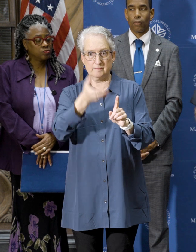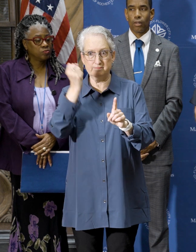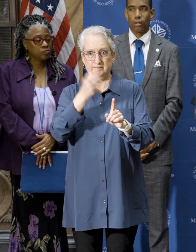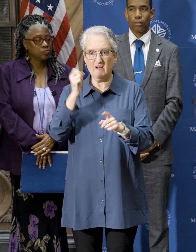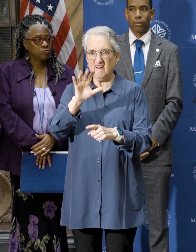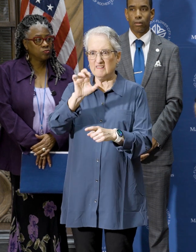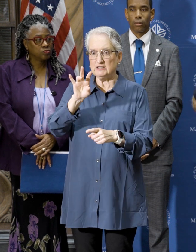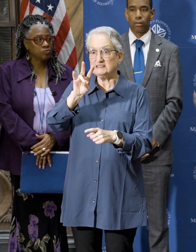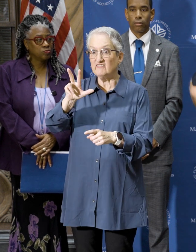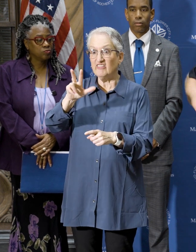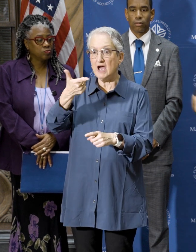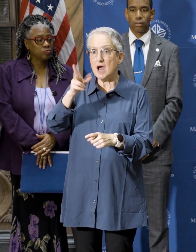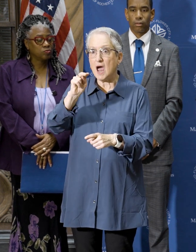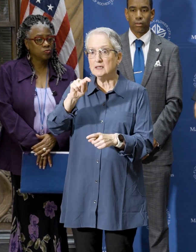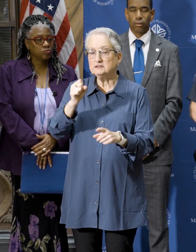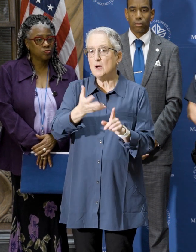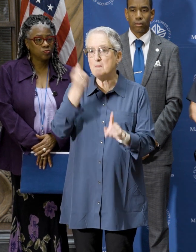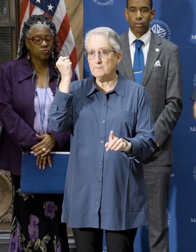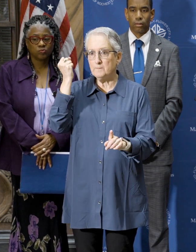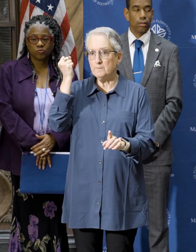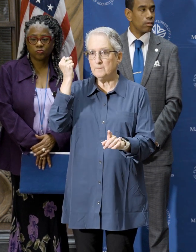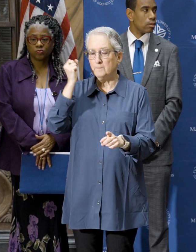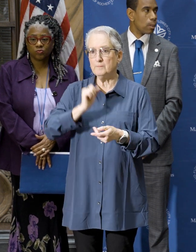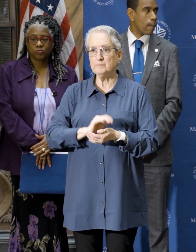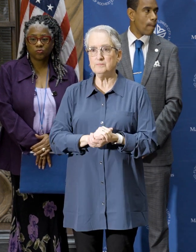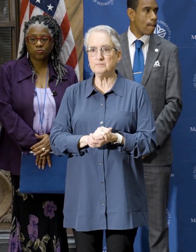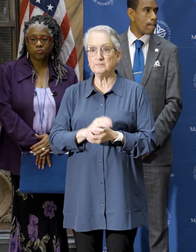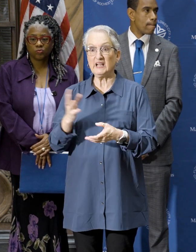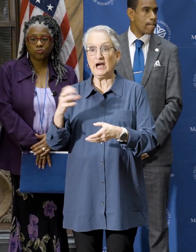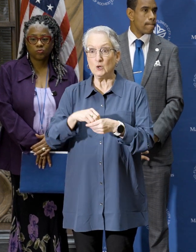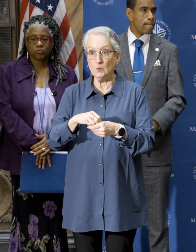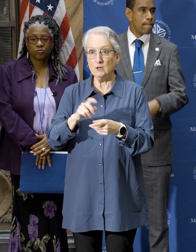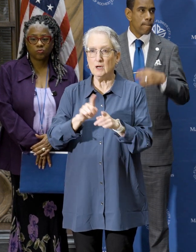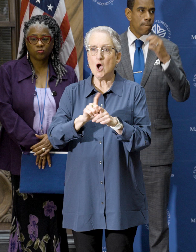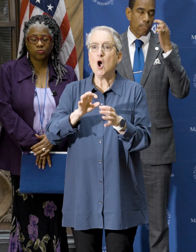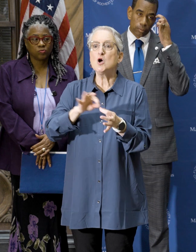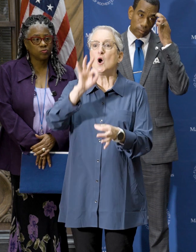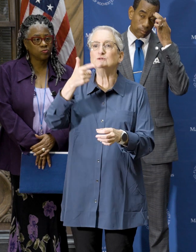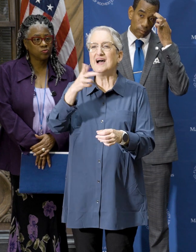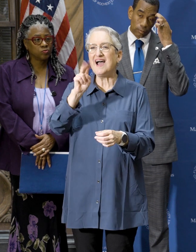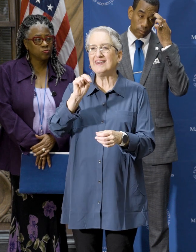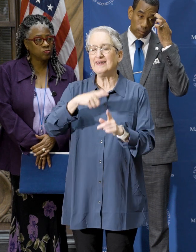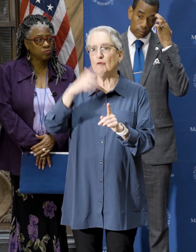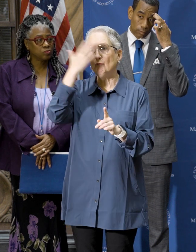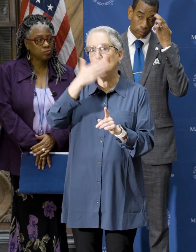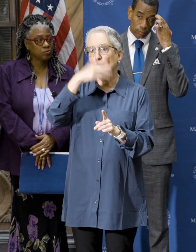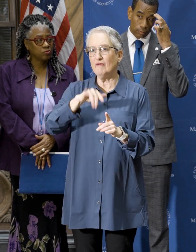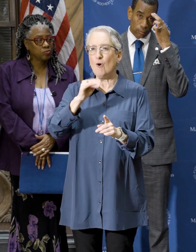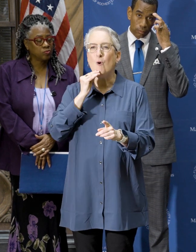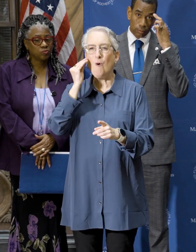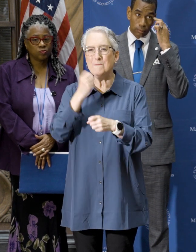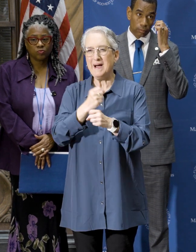which, as you know, are guns that are manufactured and do not have serial numbers, cannot be registered. We are holding those that commit violence in our